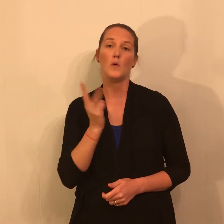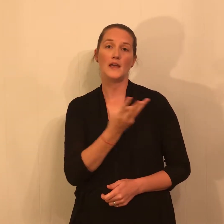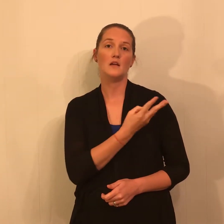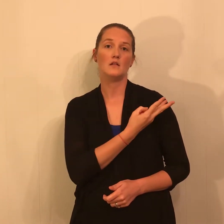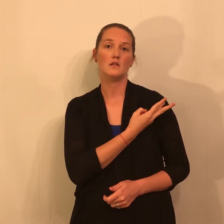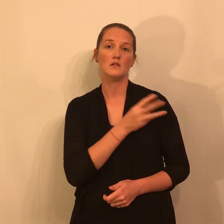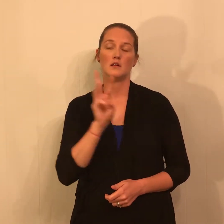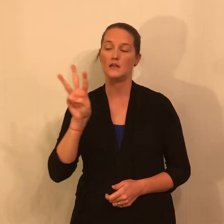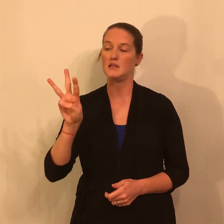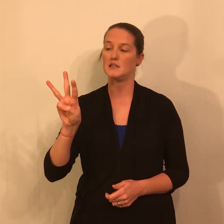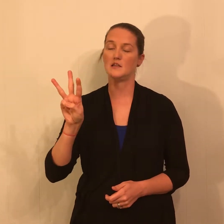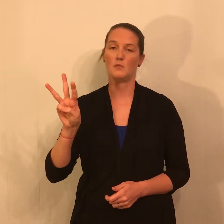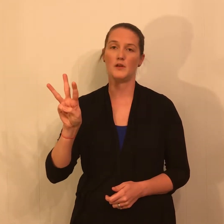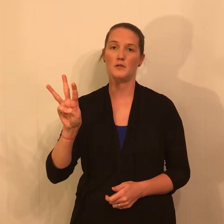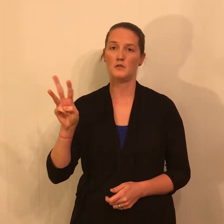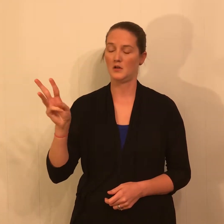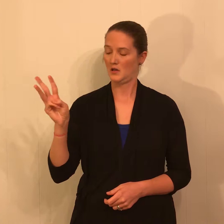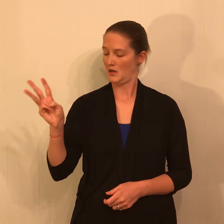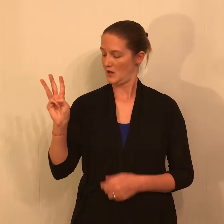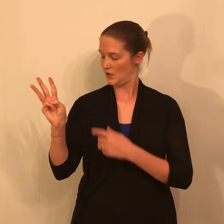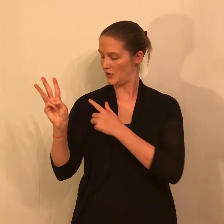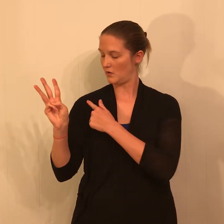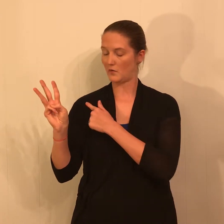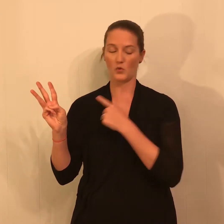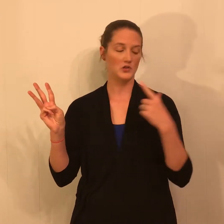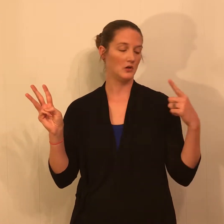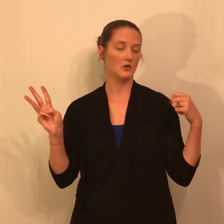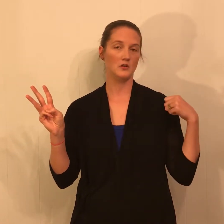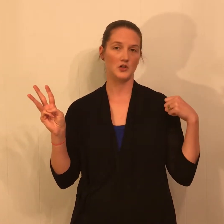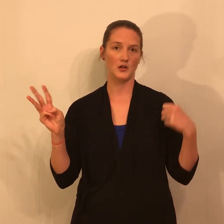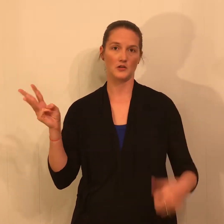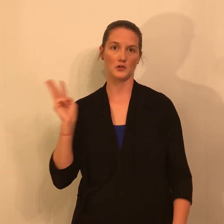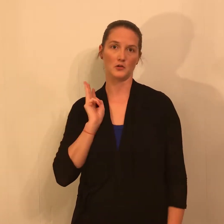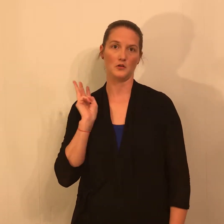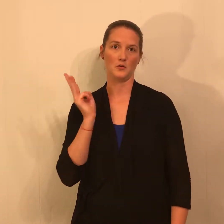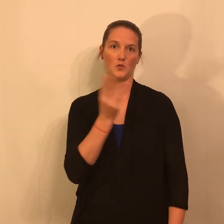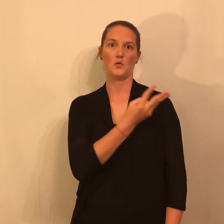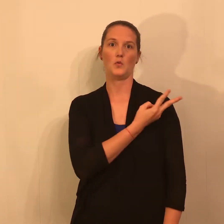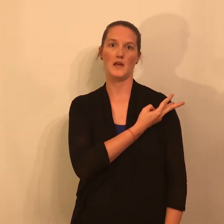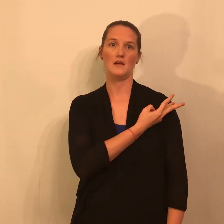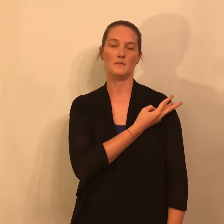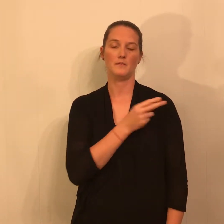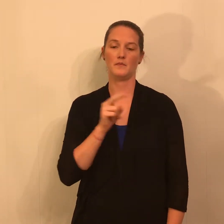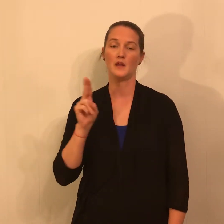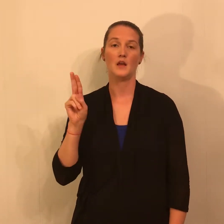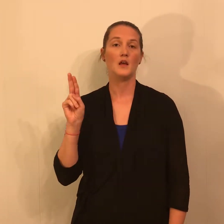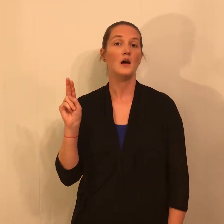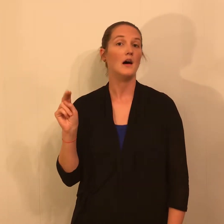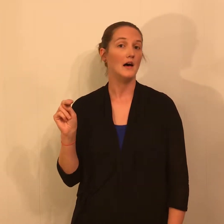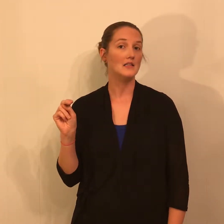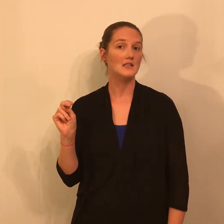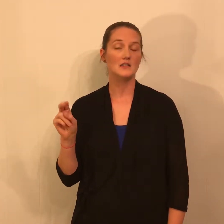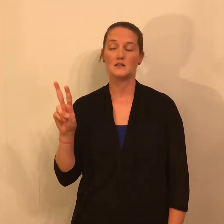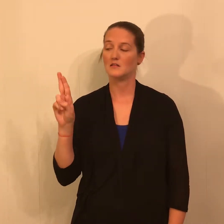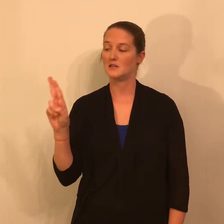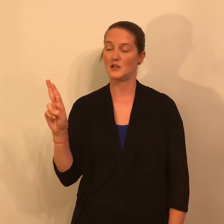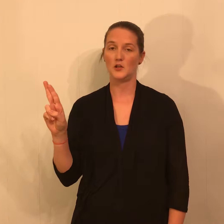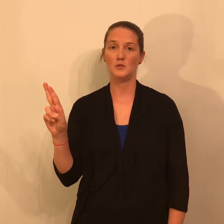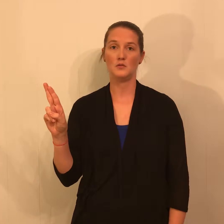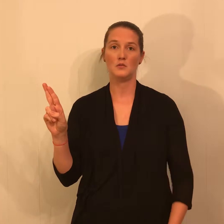We, it's a W, and you're going from one shoulder to your other shoulder. We. Us, it's a U,